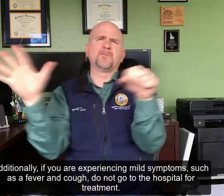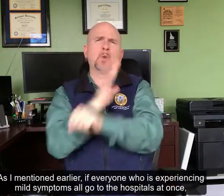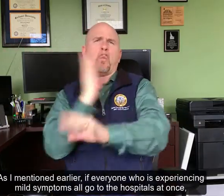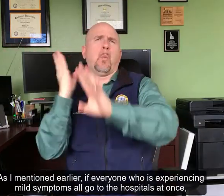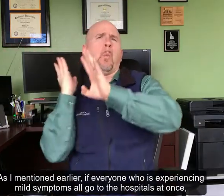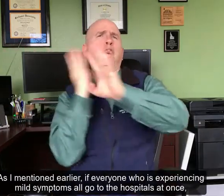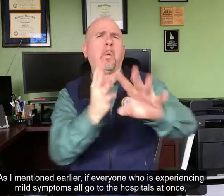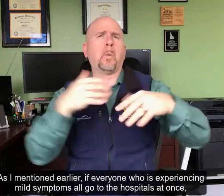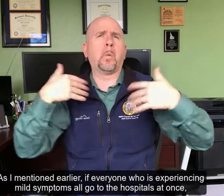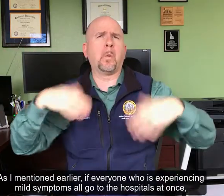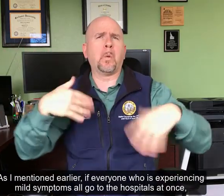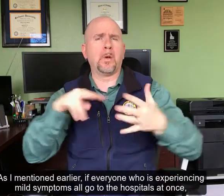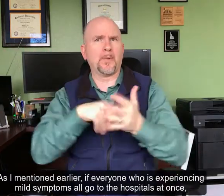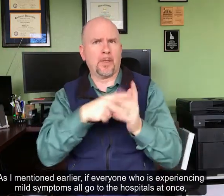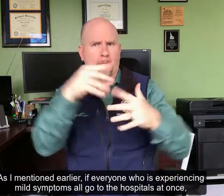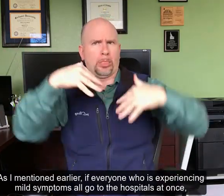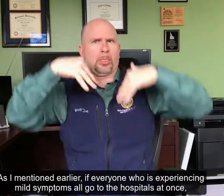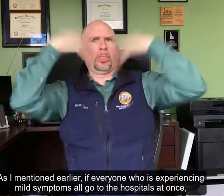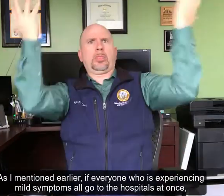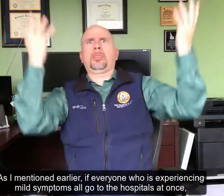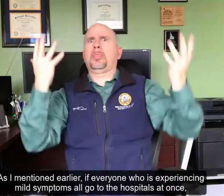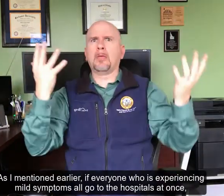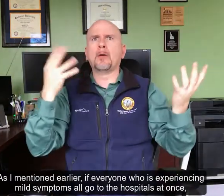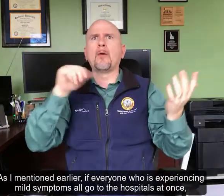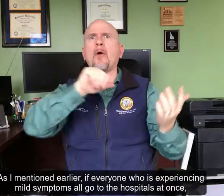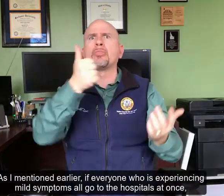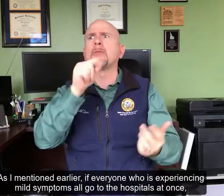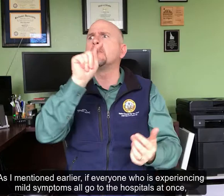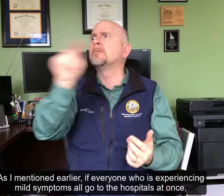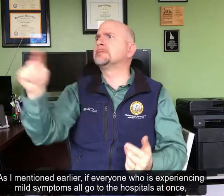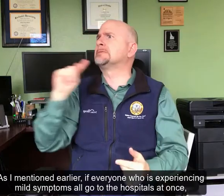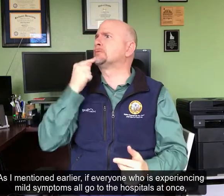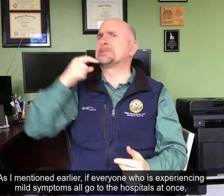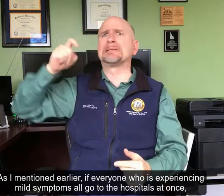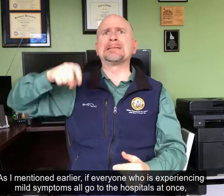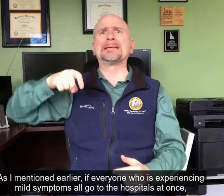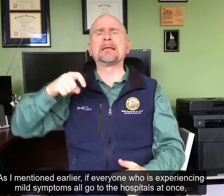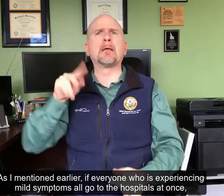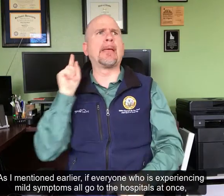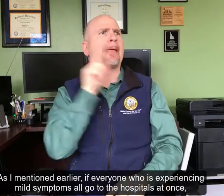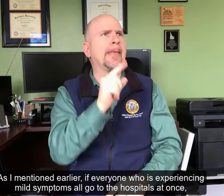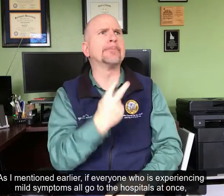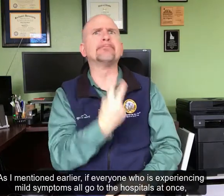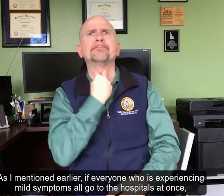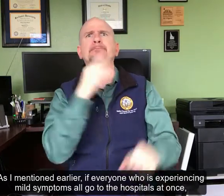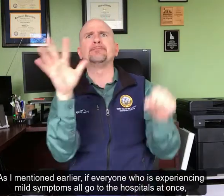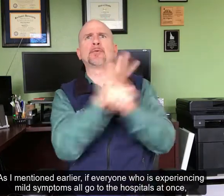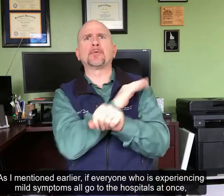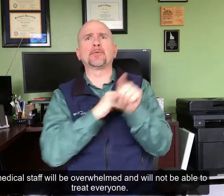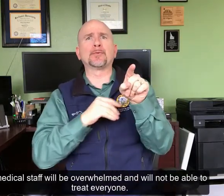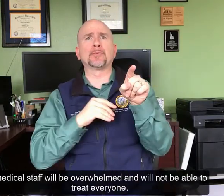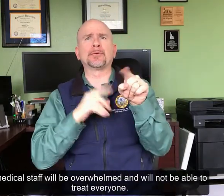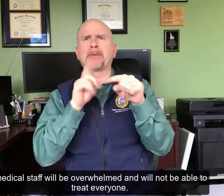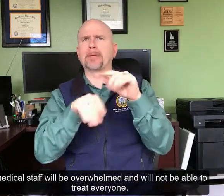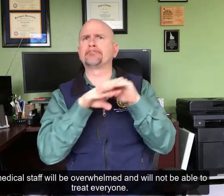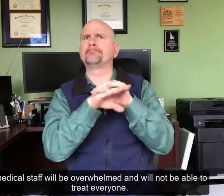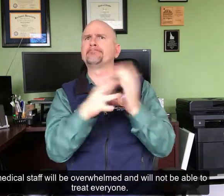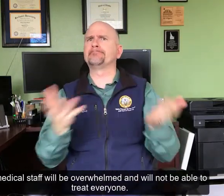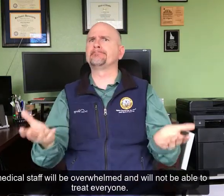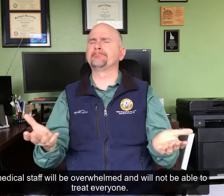I mentioned earlier, if everyone who is experiencing mild symptoms all go to the hospital at once, medical staff will be overwhelmed and